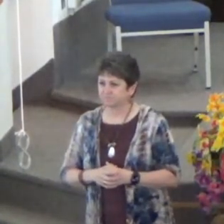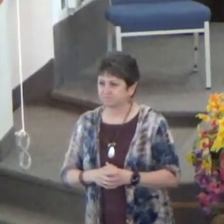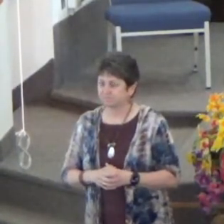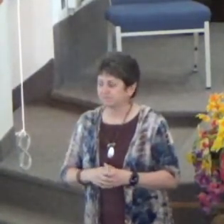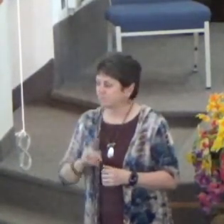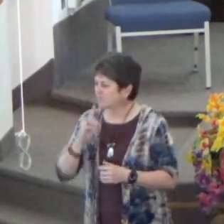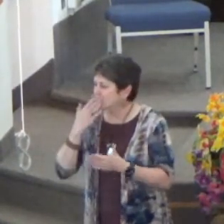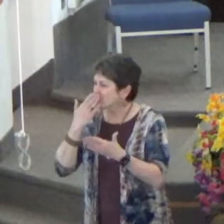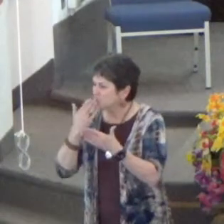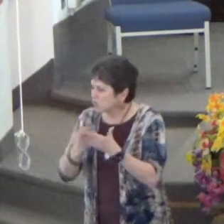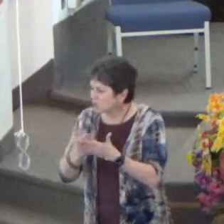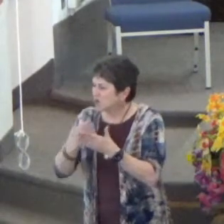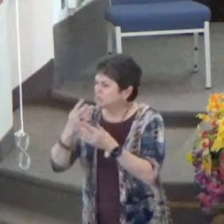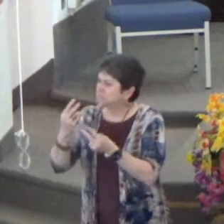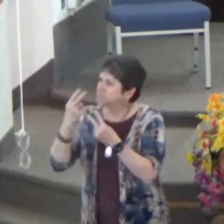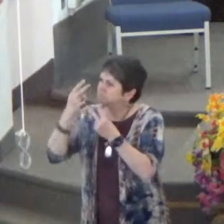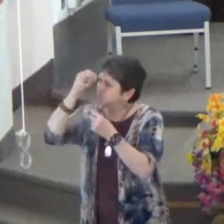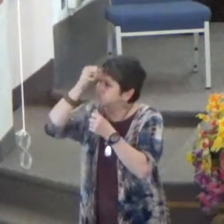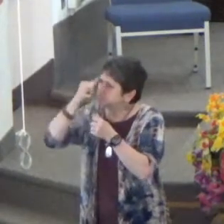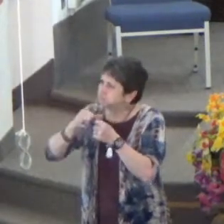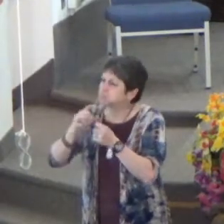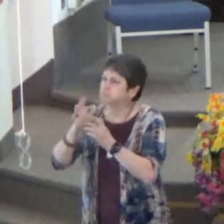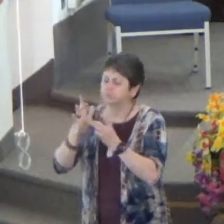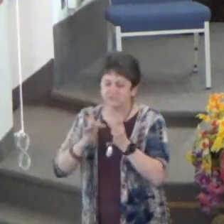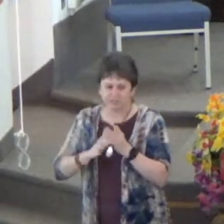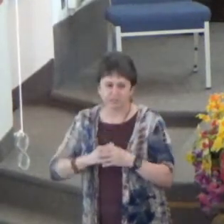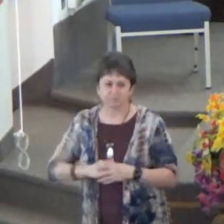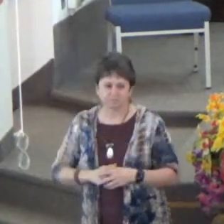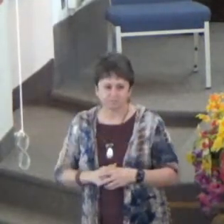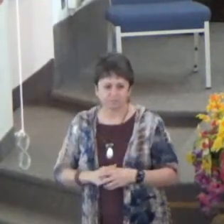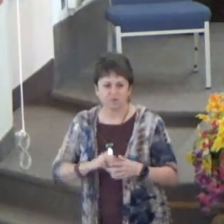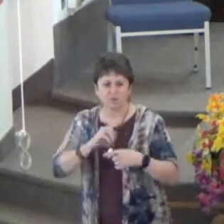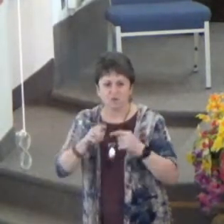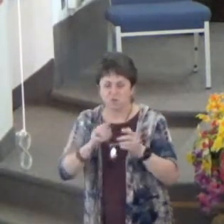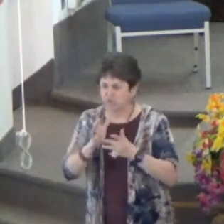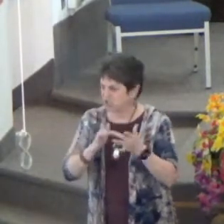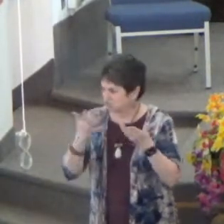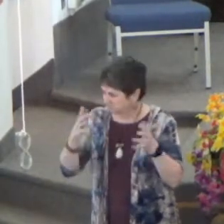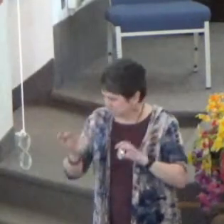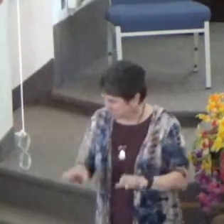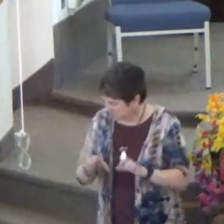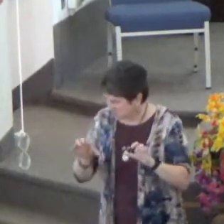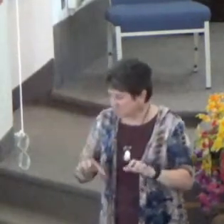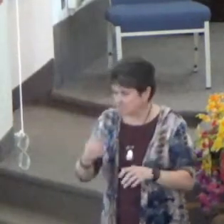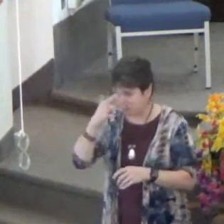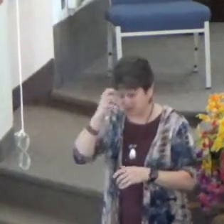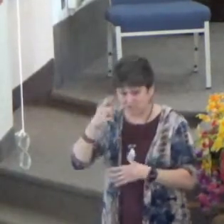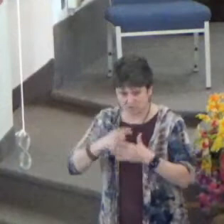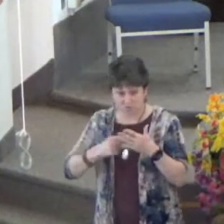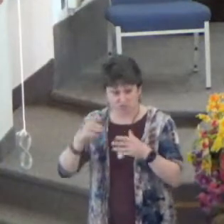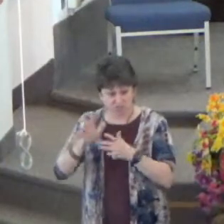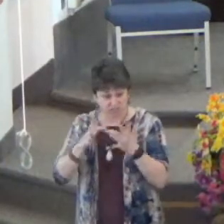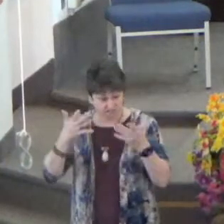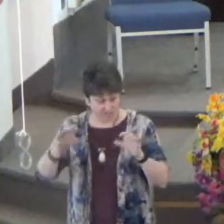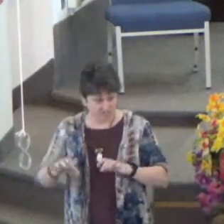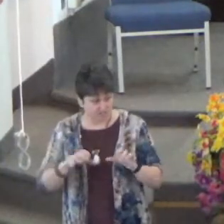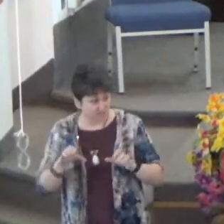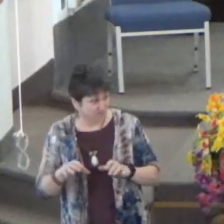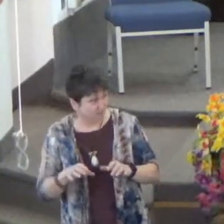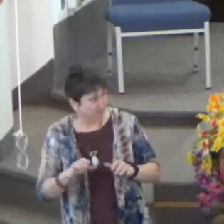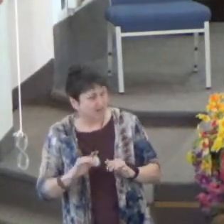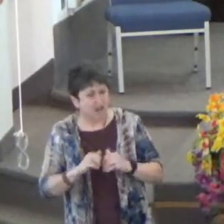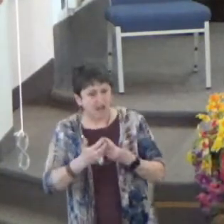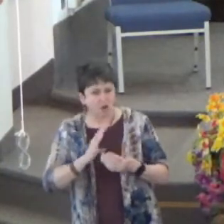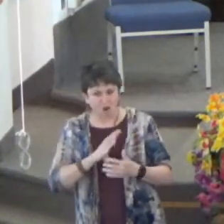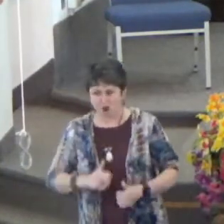It is so good to remember Jesus, what he has done, and because of what he's done, how